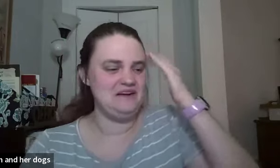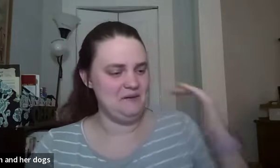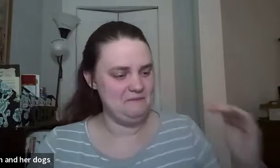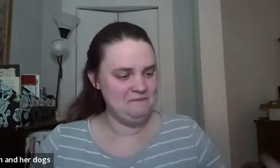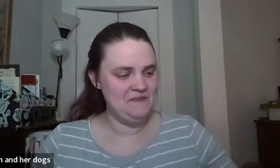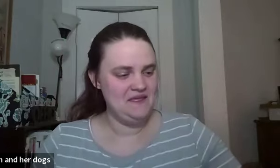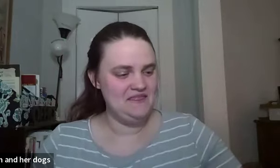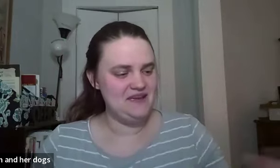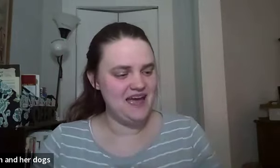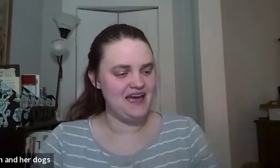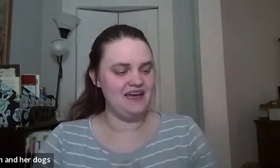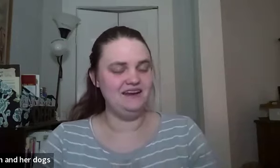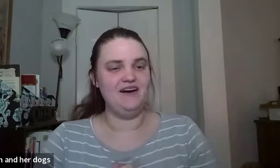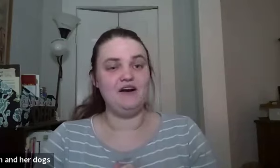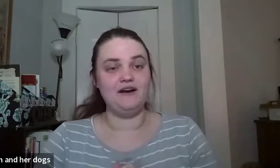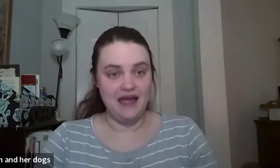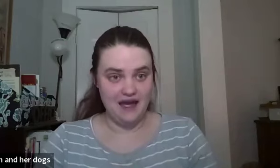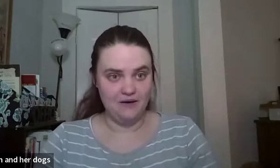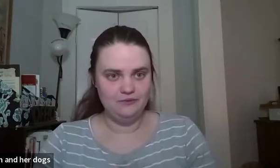Okay. Then we had our how.